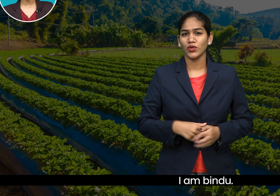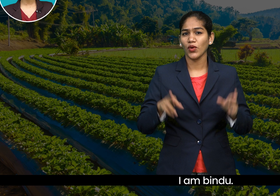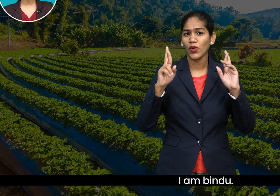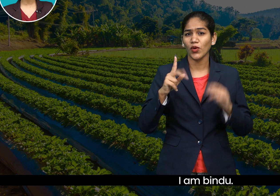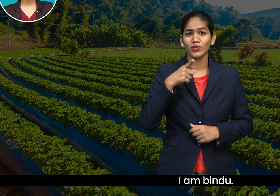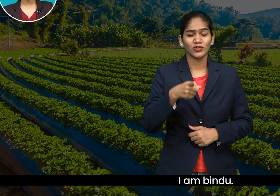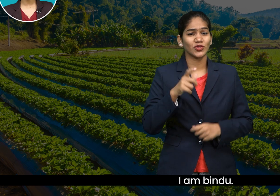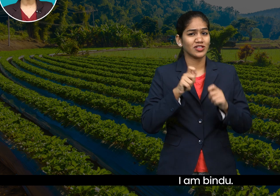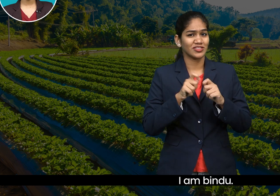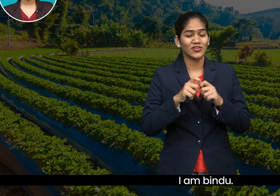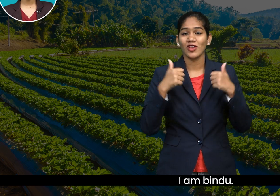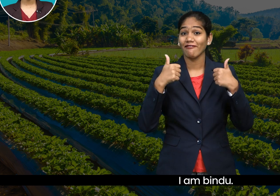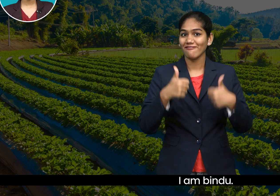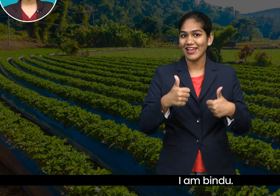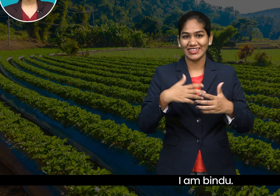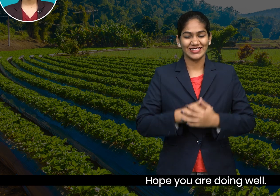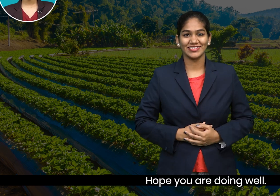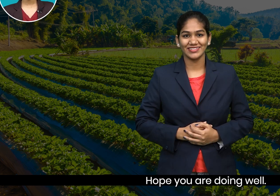Hope you are doing well.